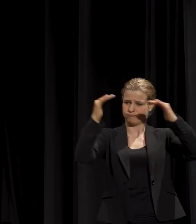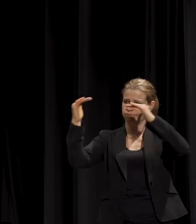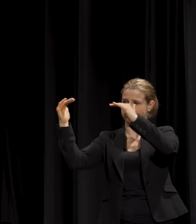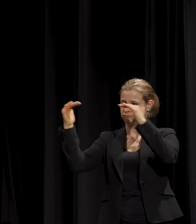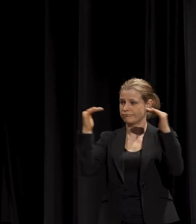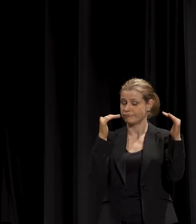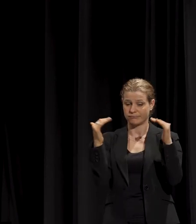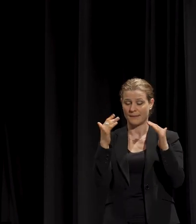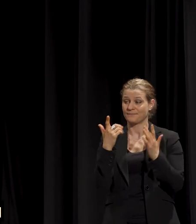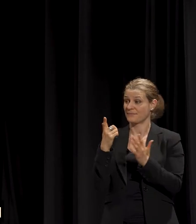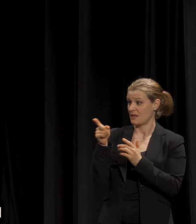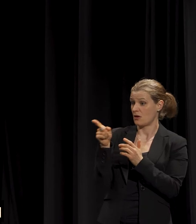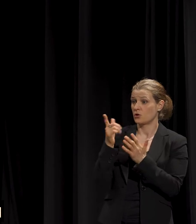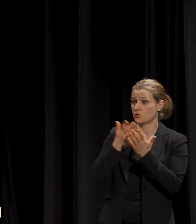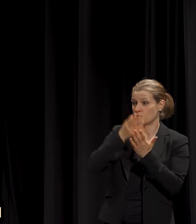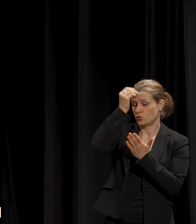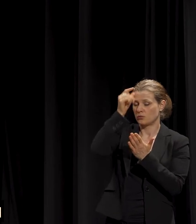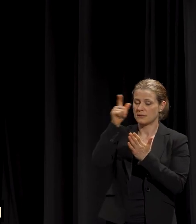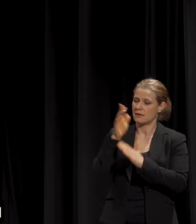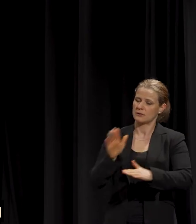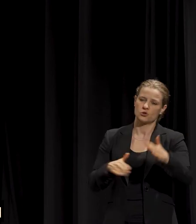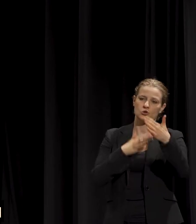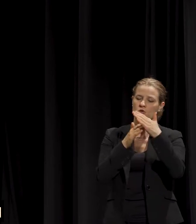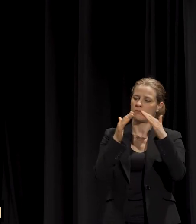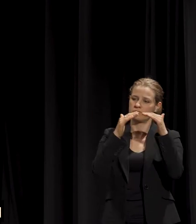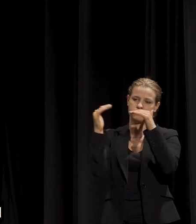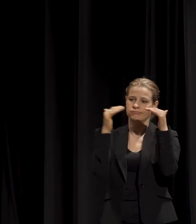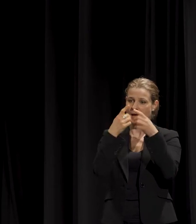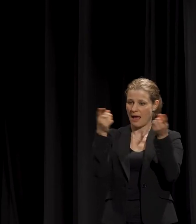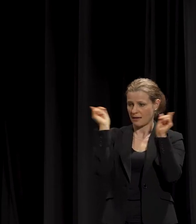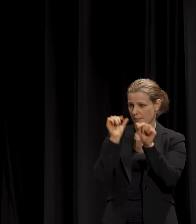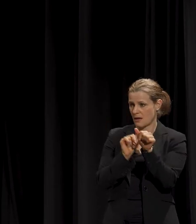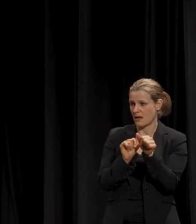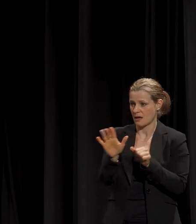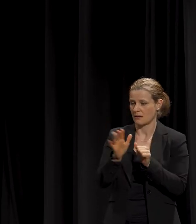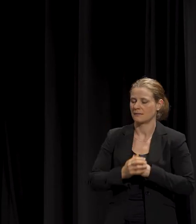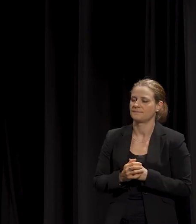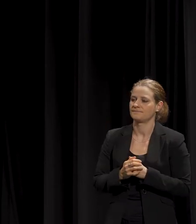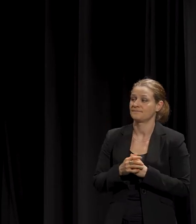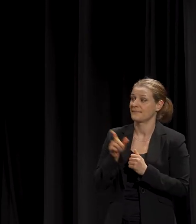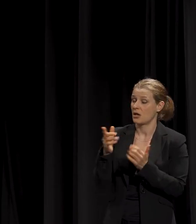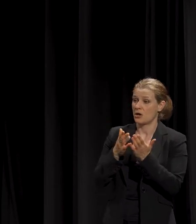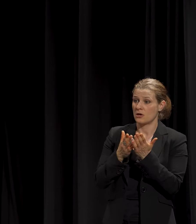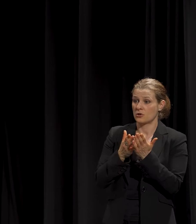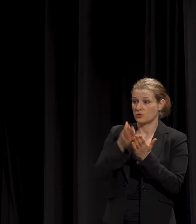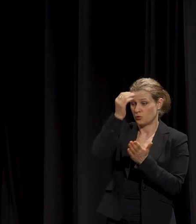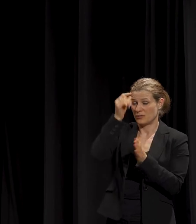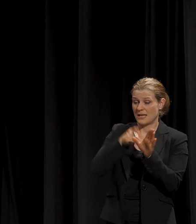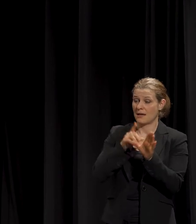top academic performers in the year level. I am delighted to present Academic Excellence Awards to students in Year